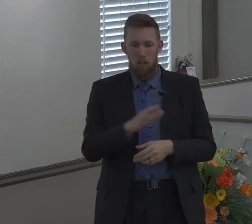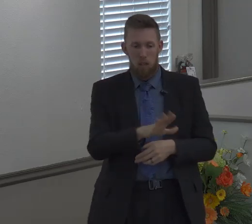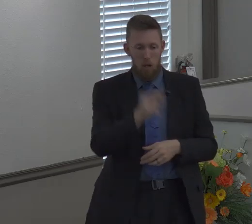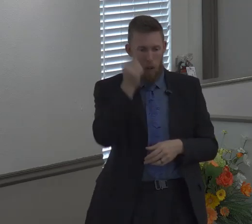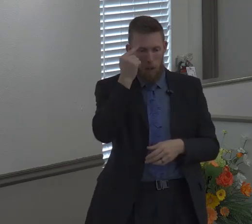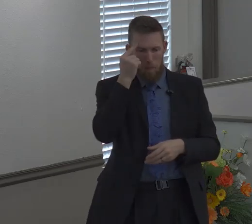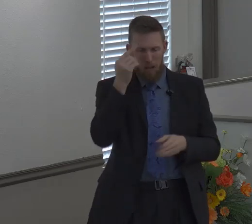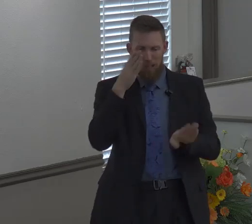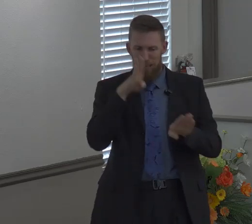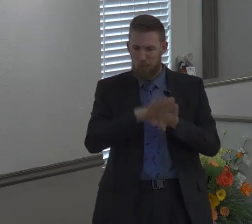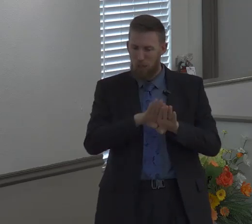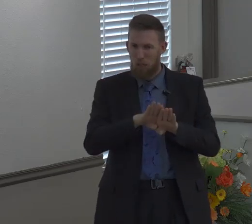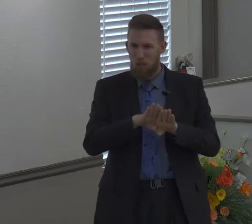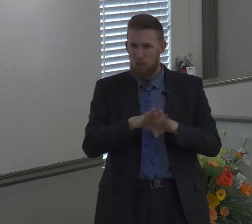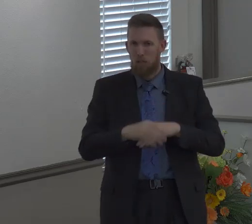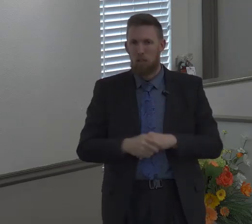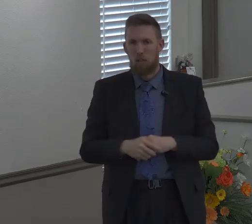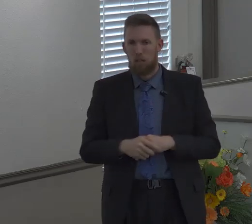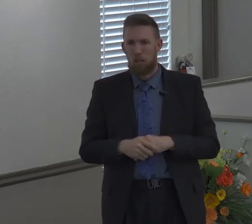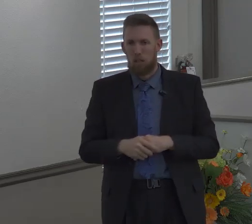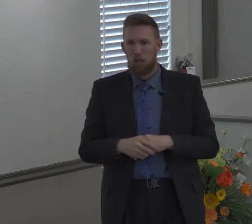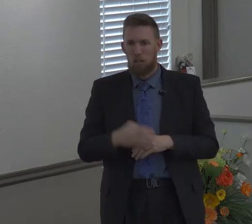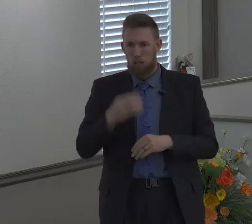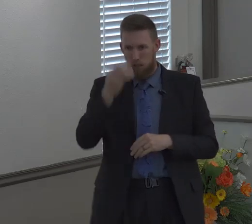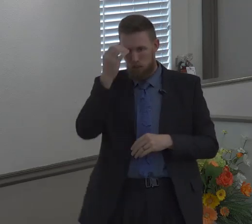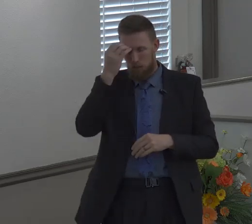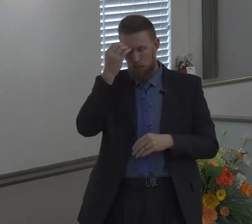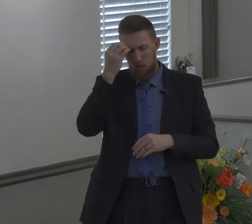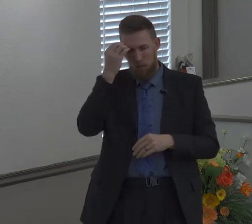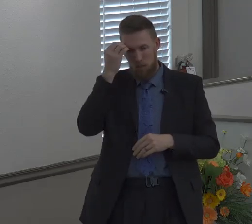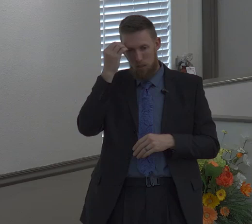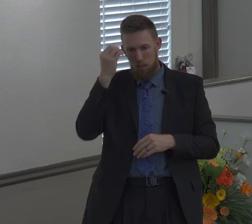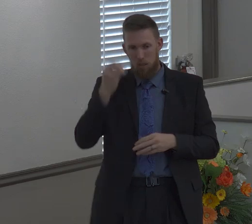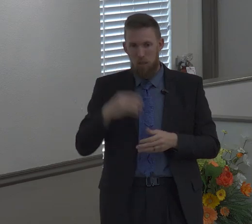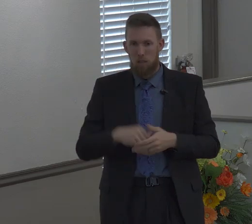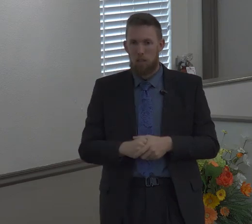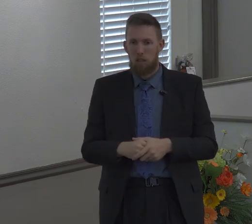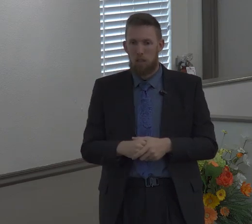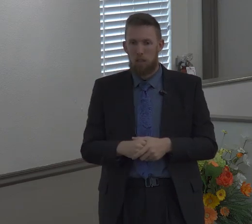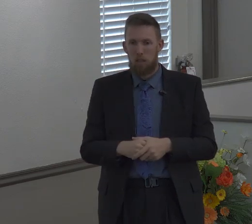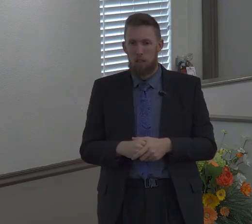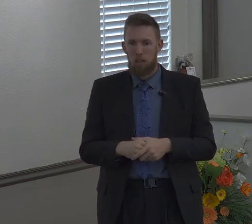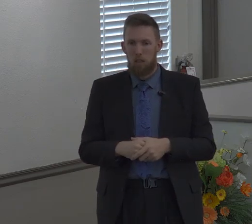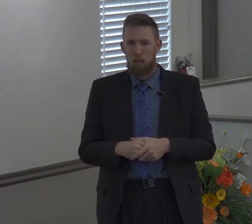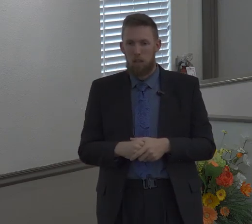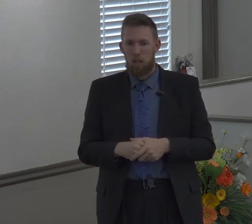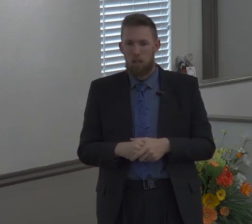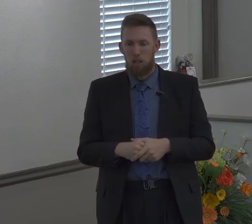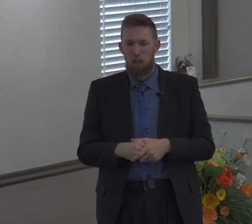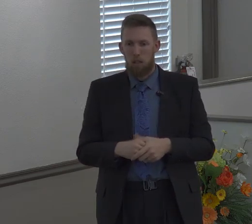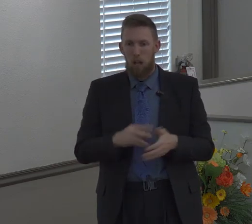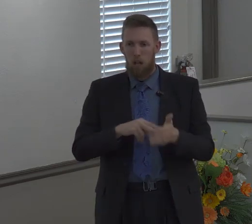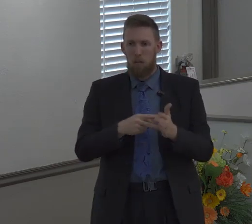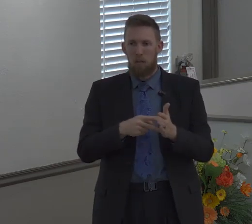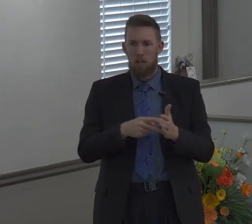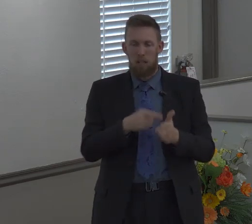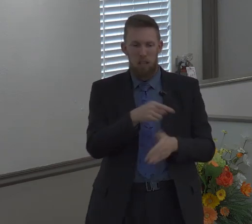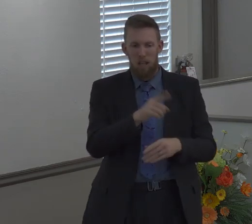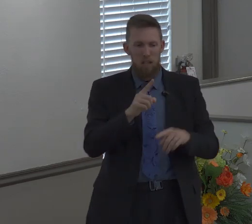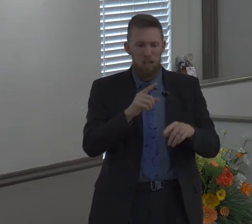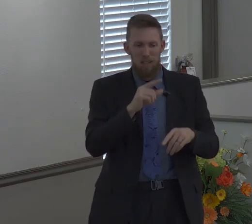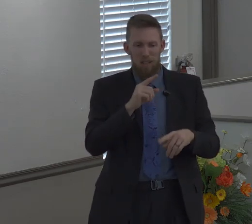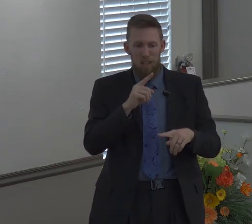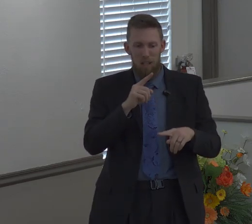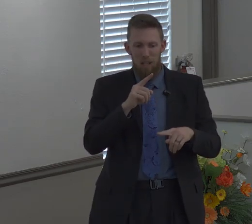Having their conscience seared with a hot iron. In other words, their conscience has been cauterized to where they don't feel bad